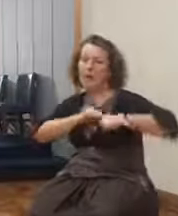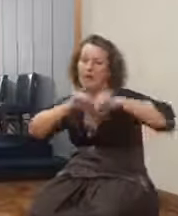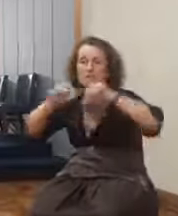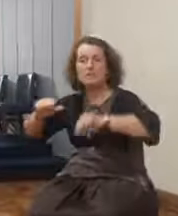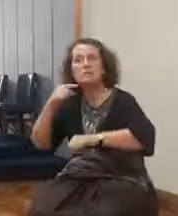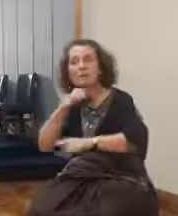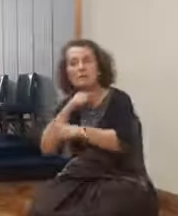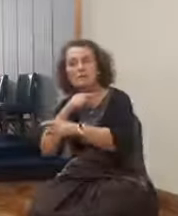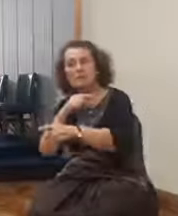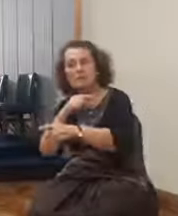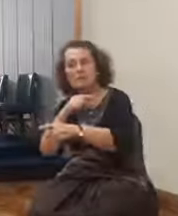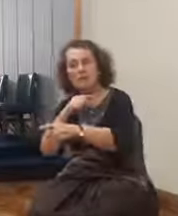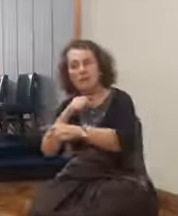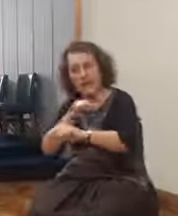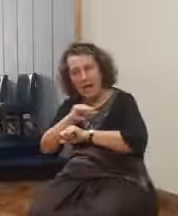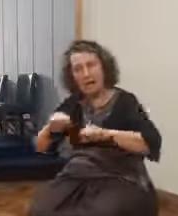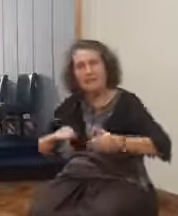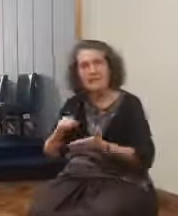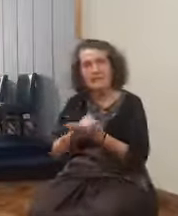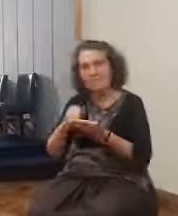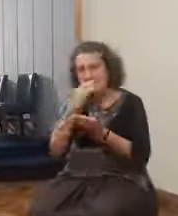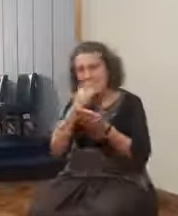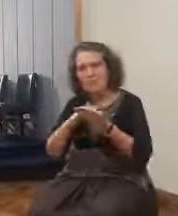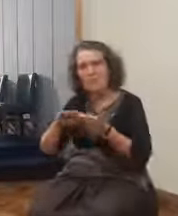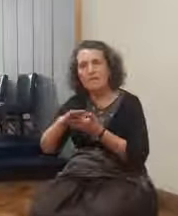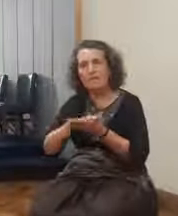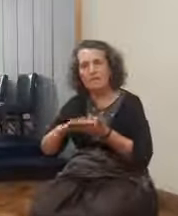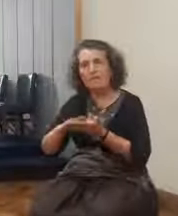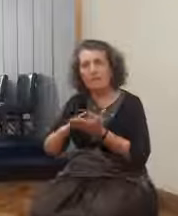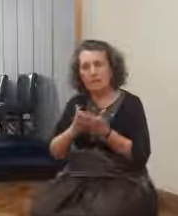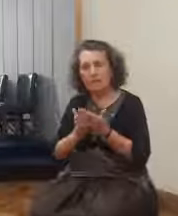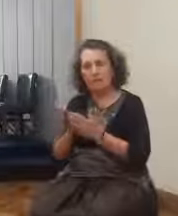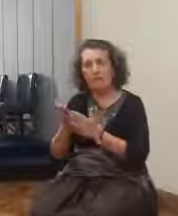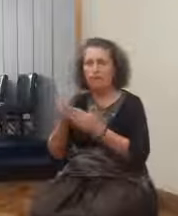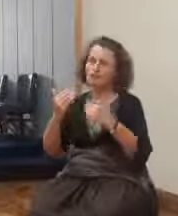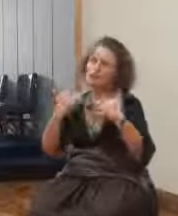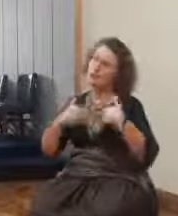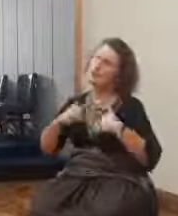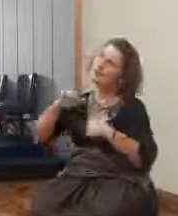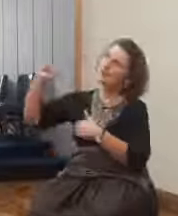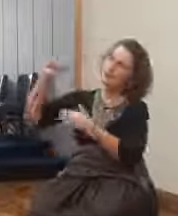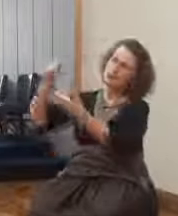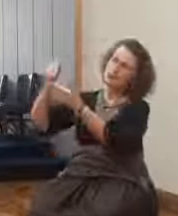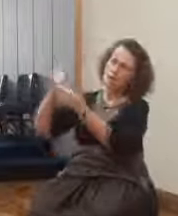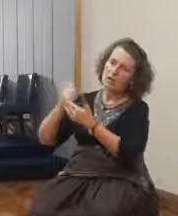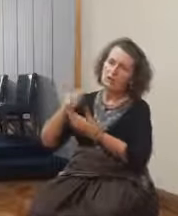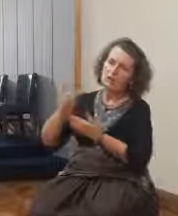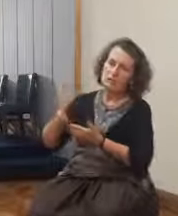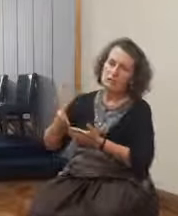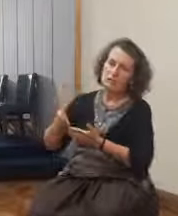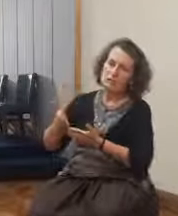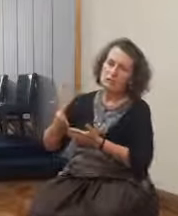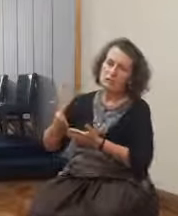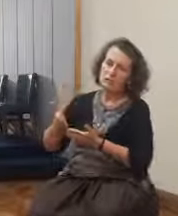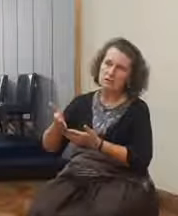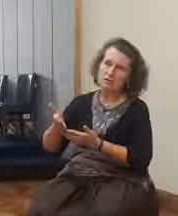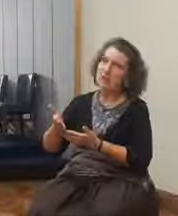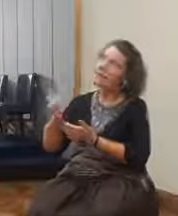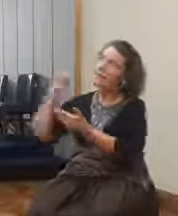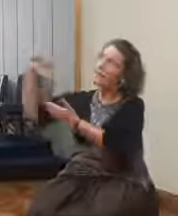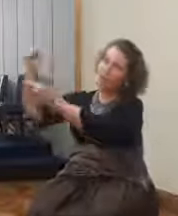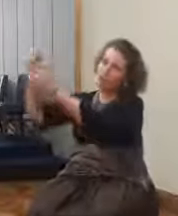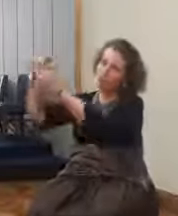the forgiveness of sins, according to the riches of his grace, wherein he hath abounded toward